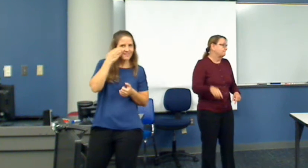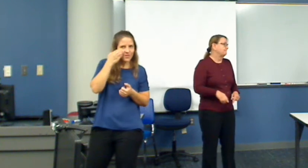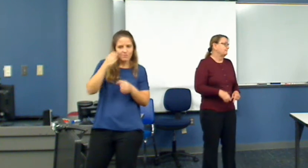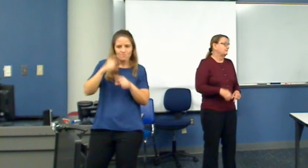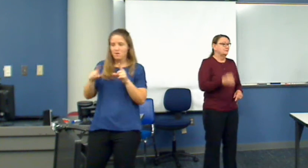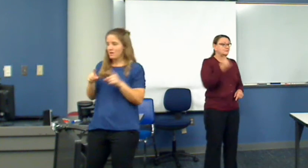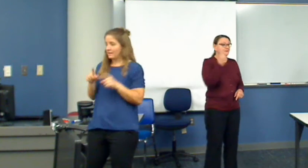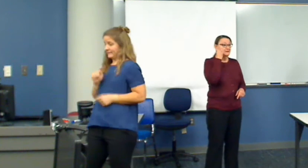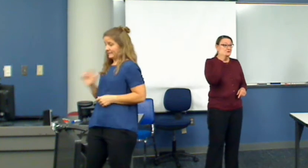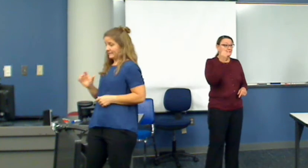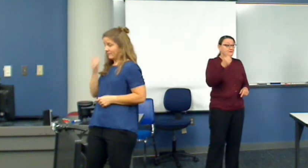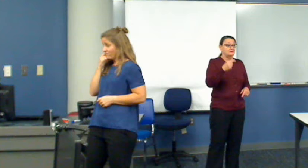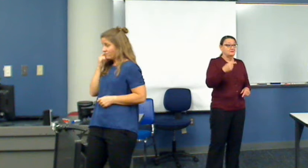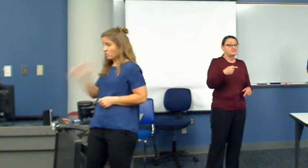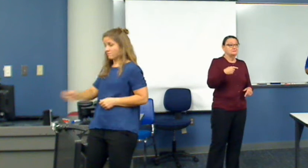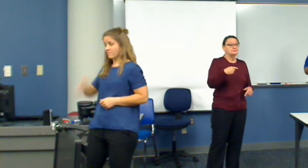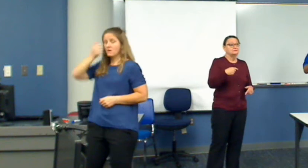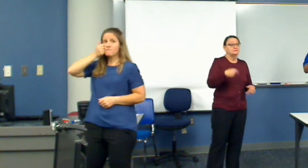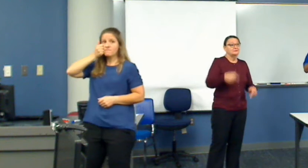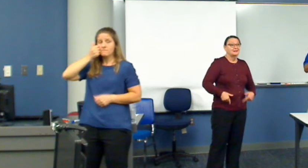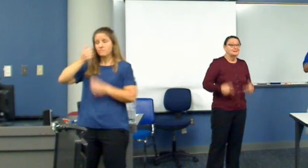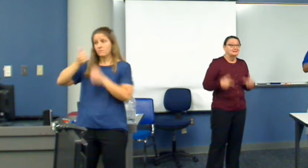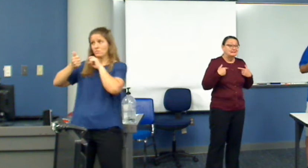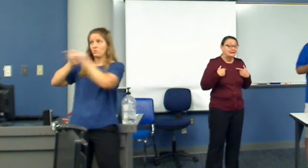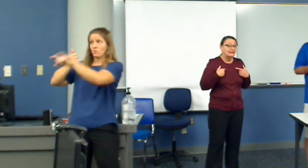it's a life-threatening situation.